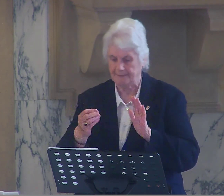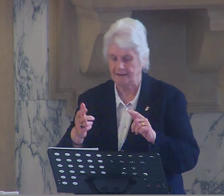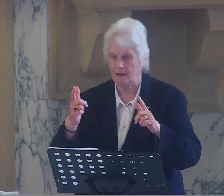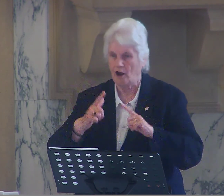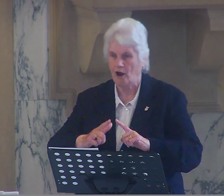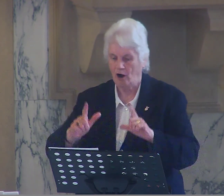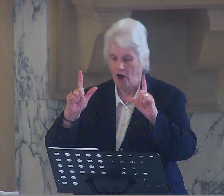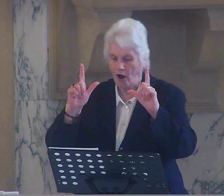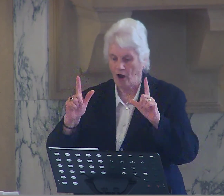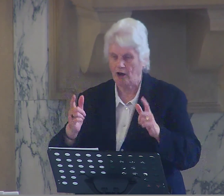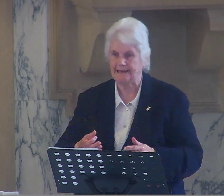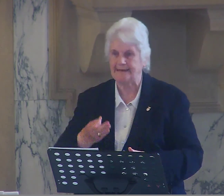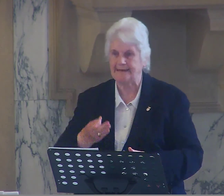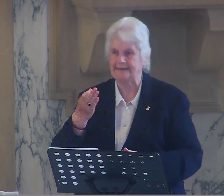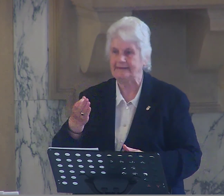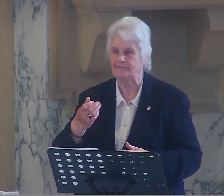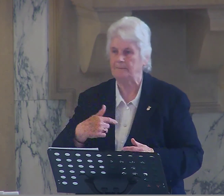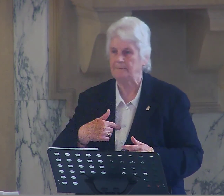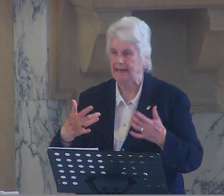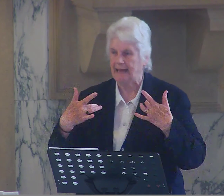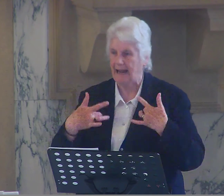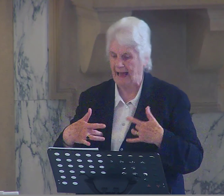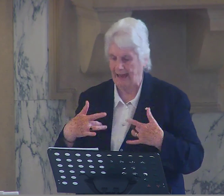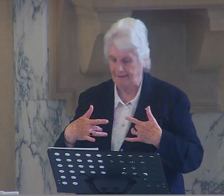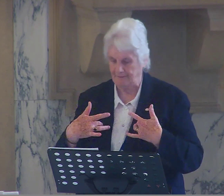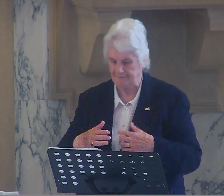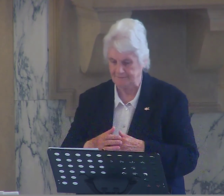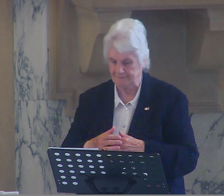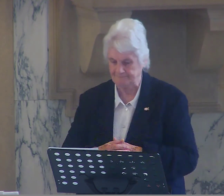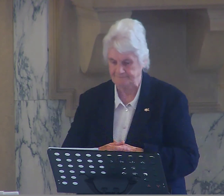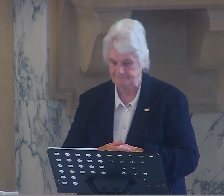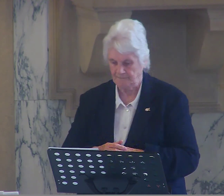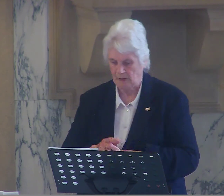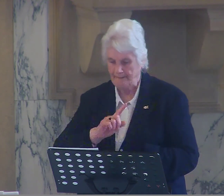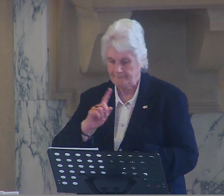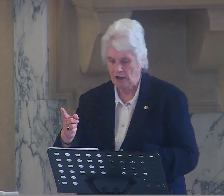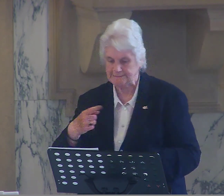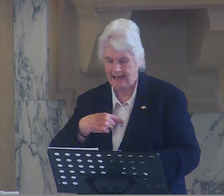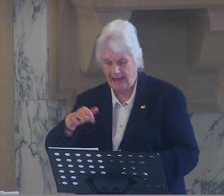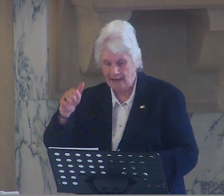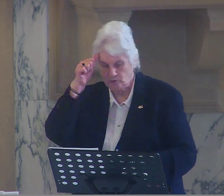Response: the Lord gives me life.